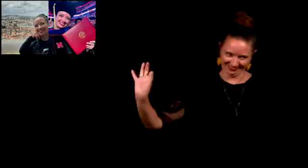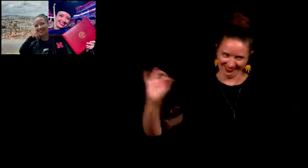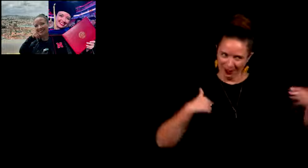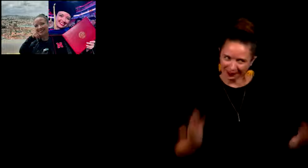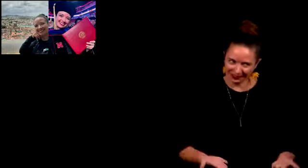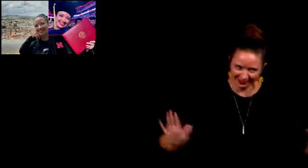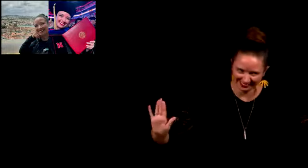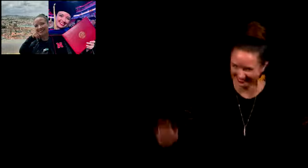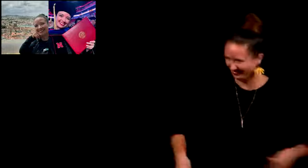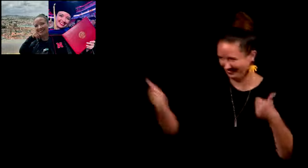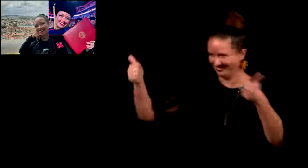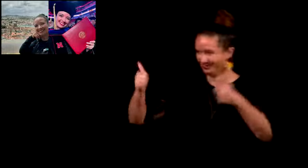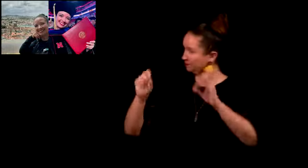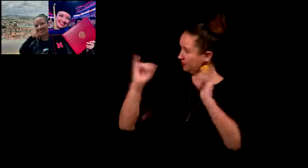my mind and heart, I promise, are right here.